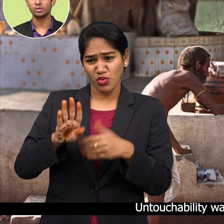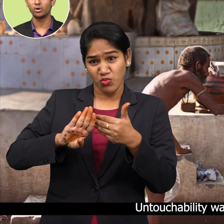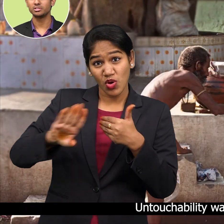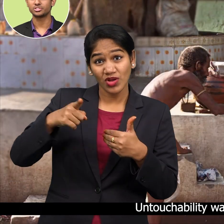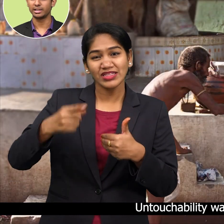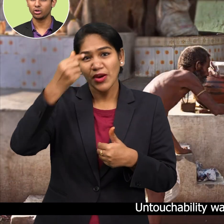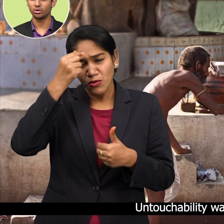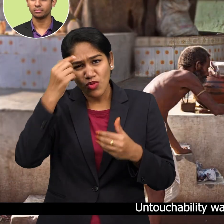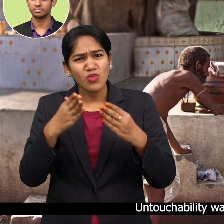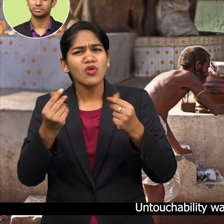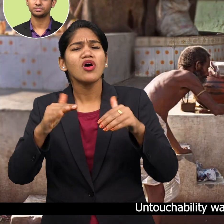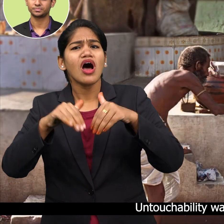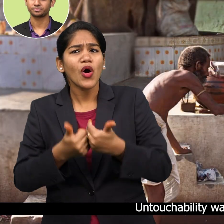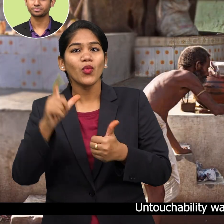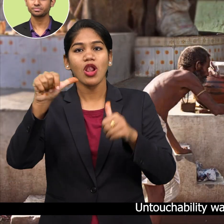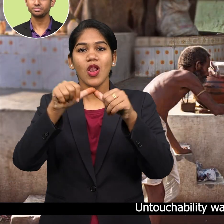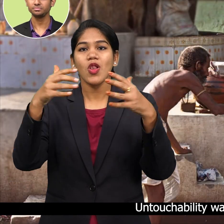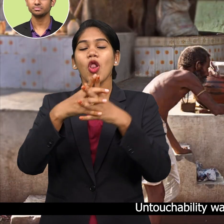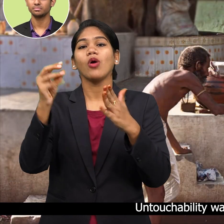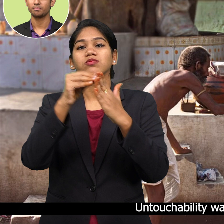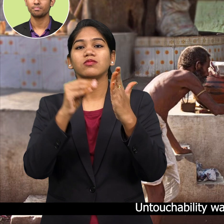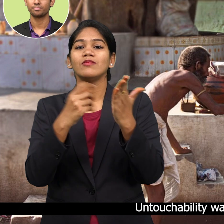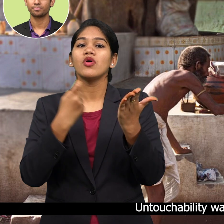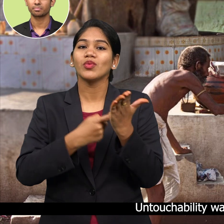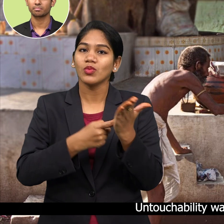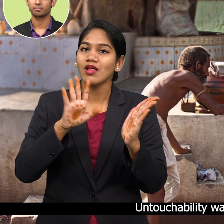Untouchability was abolished by law.